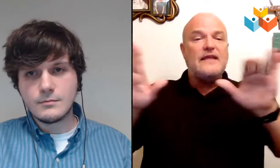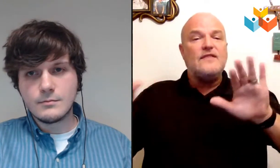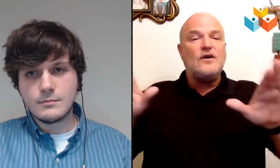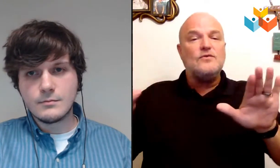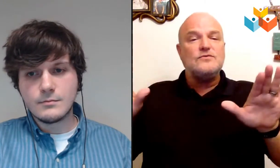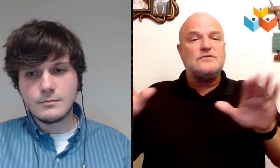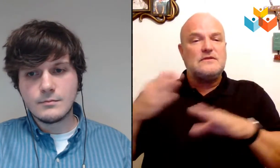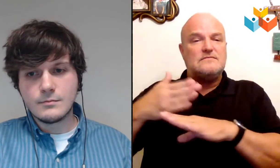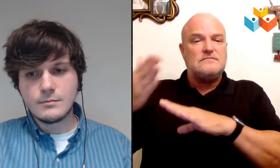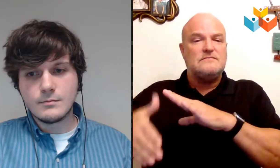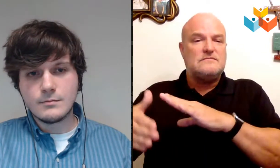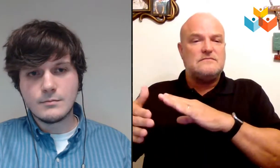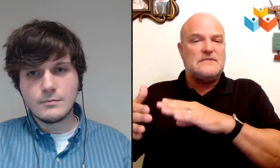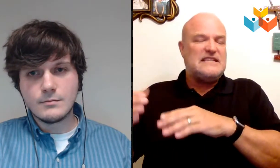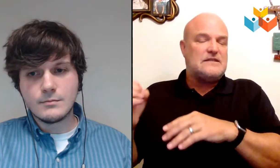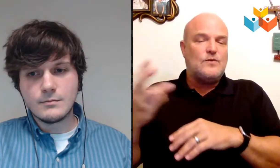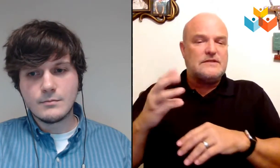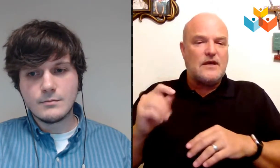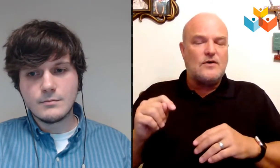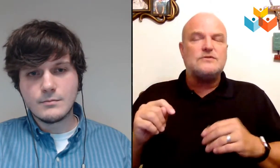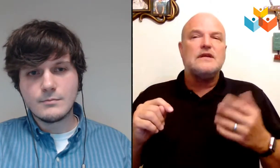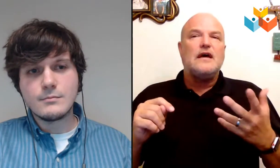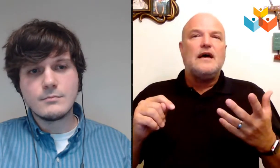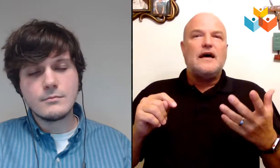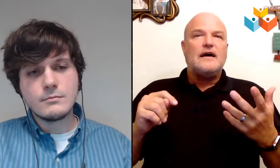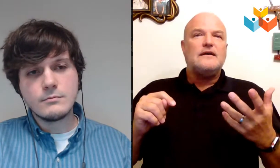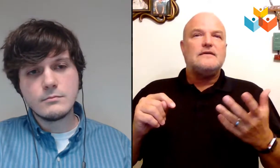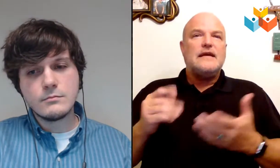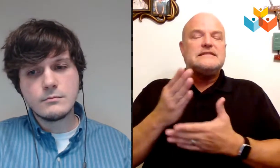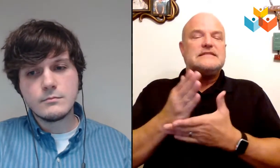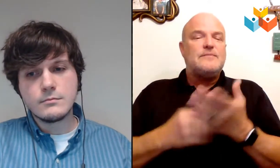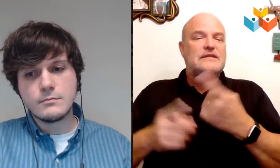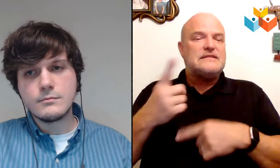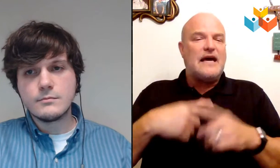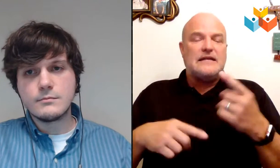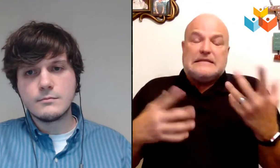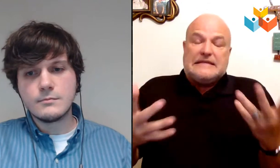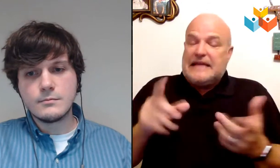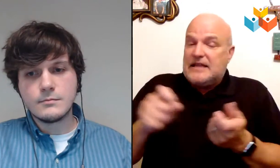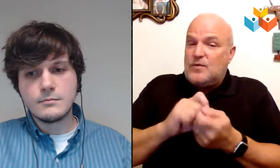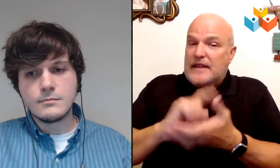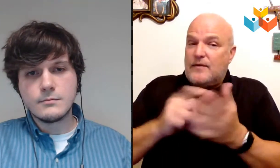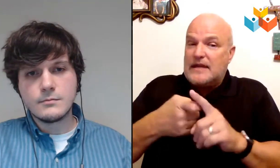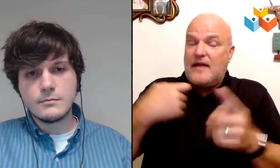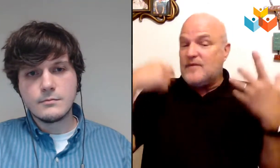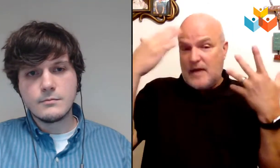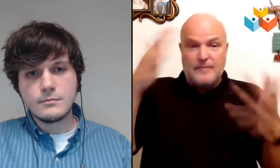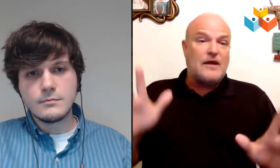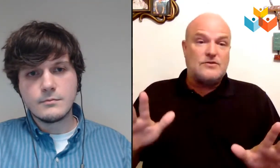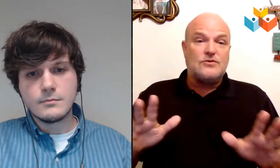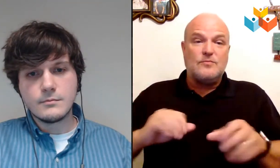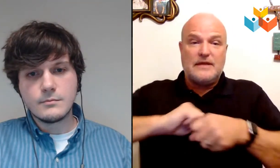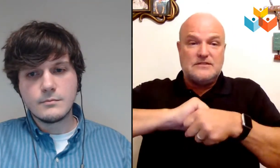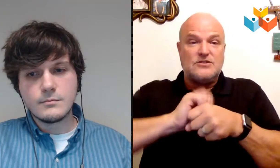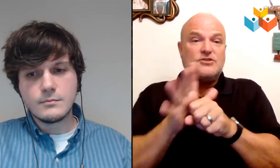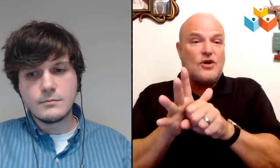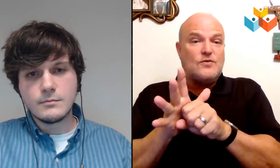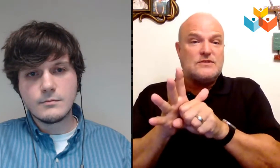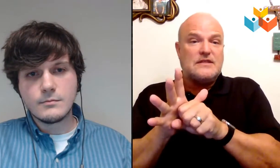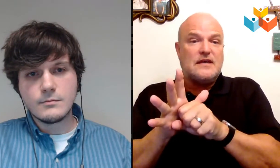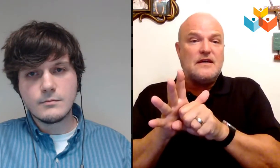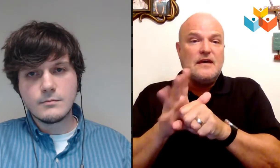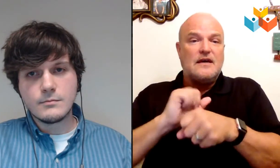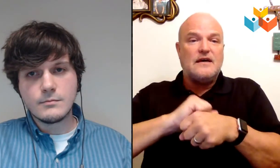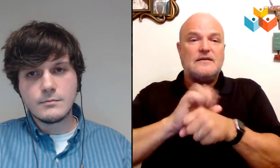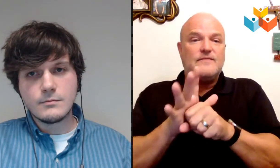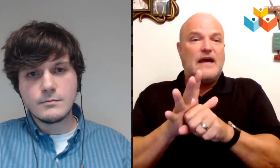develop in those East and West Coast. And some of the signs, exactly where that one came from, I'm not sure, but it just